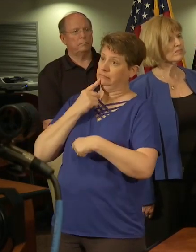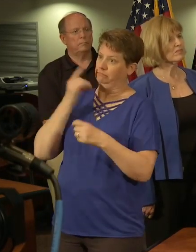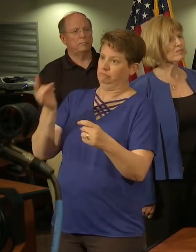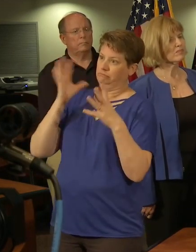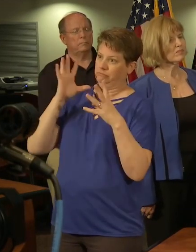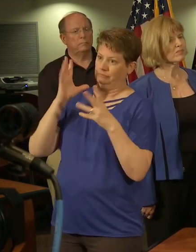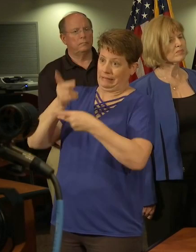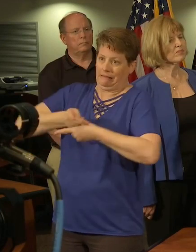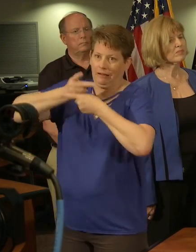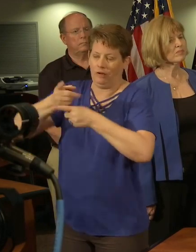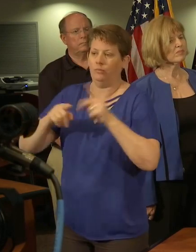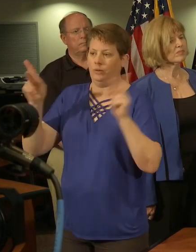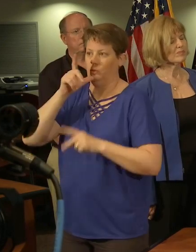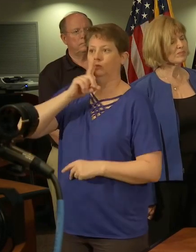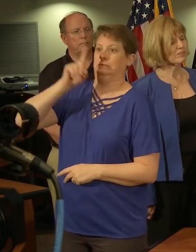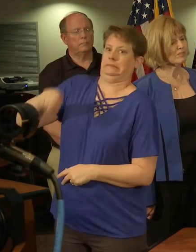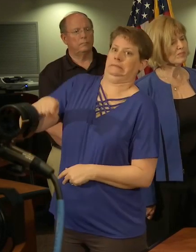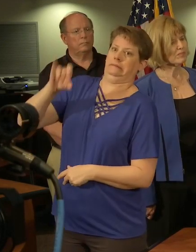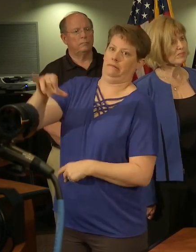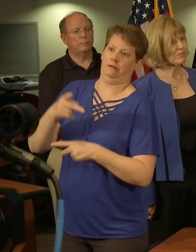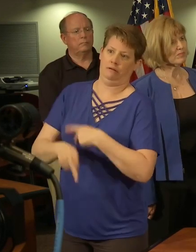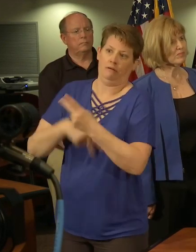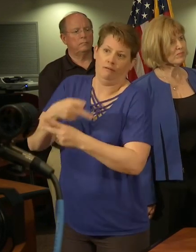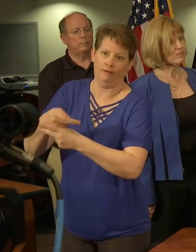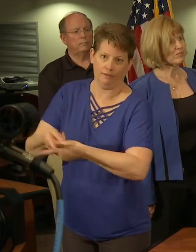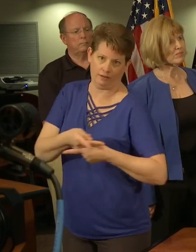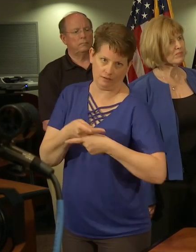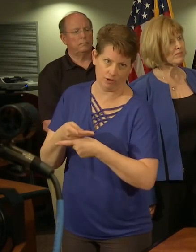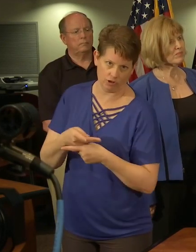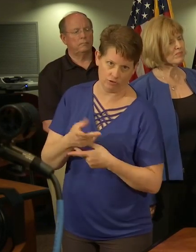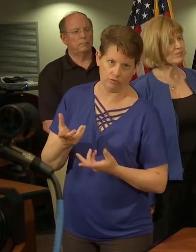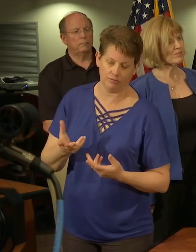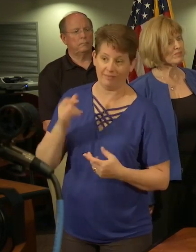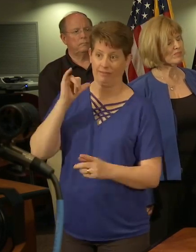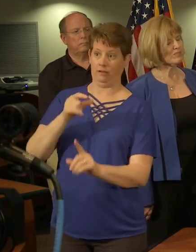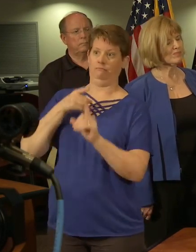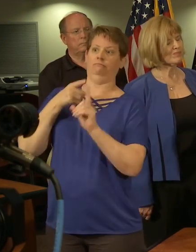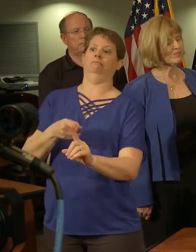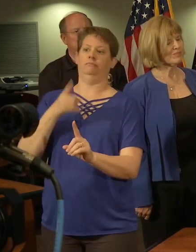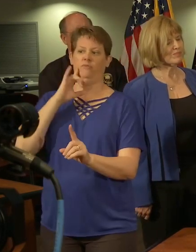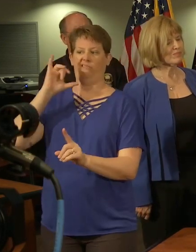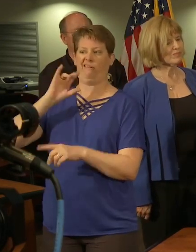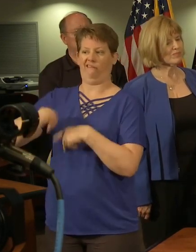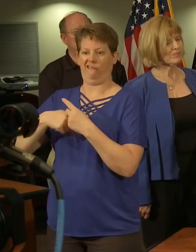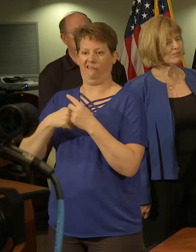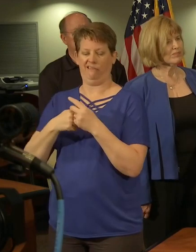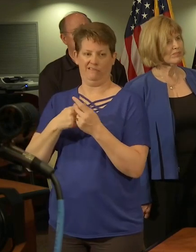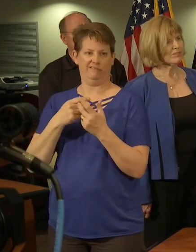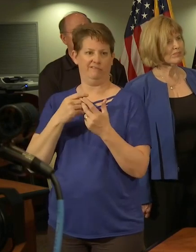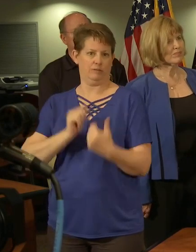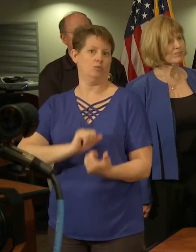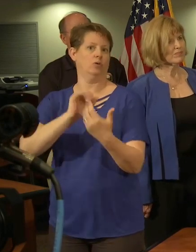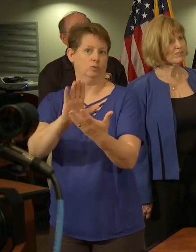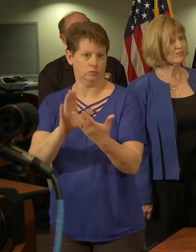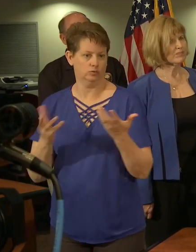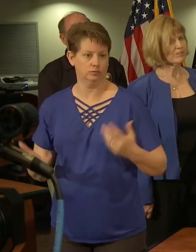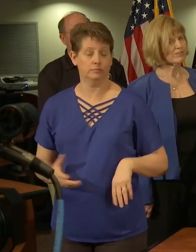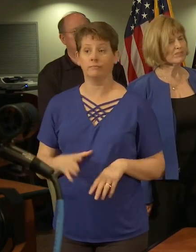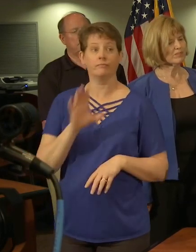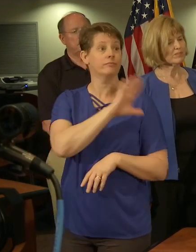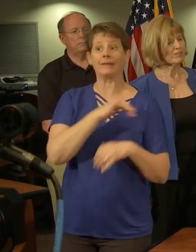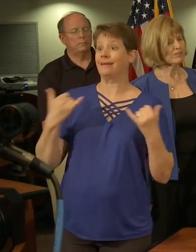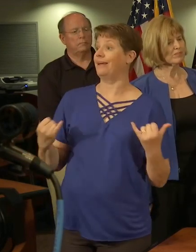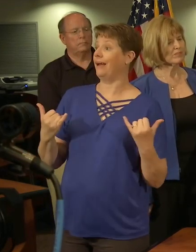the round-the-clock care to those that need it. That is the whole purpose of that, and that's the good news. We now have these